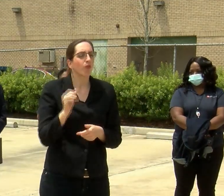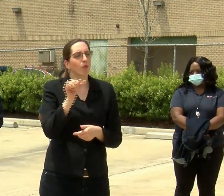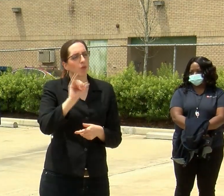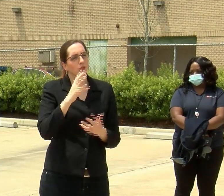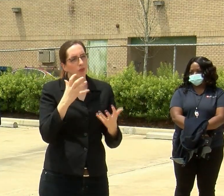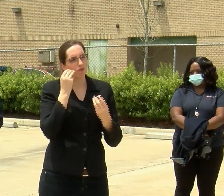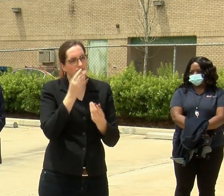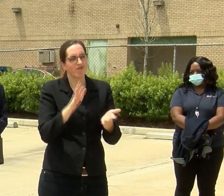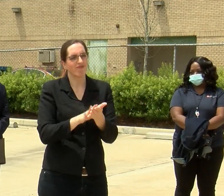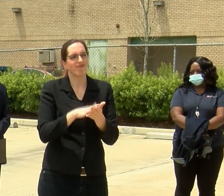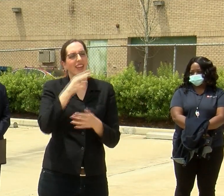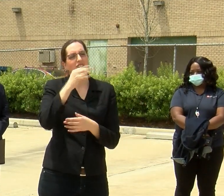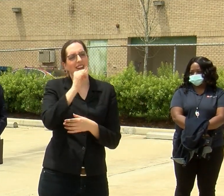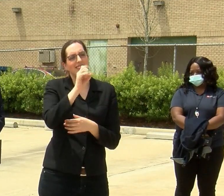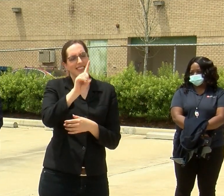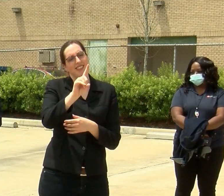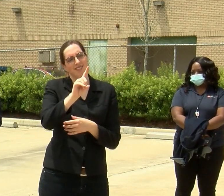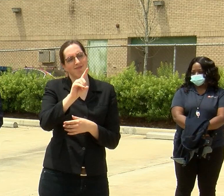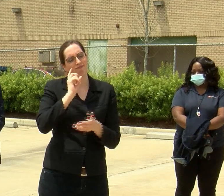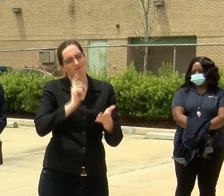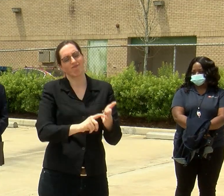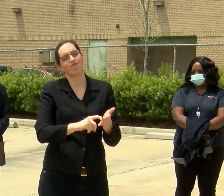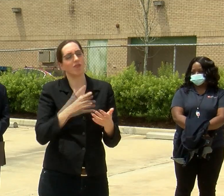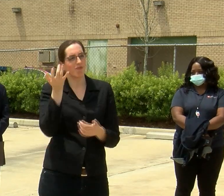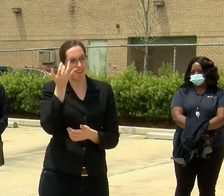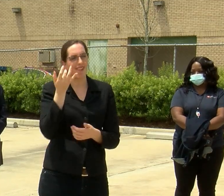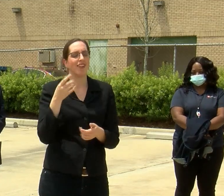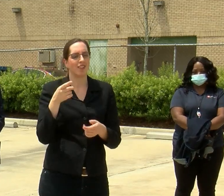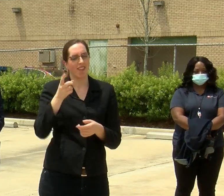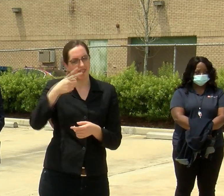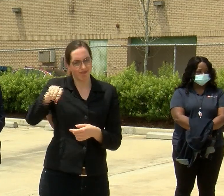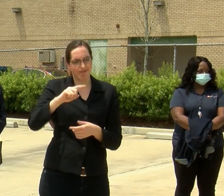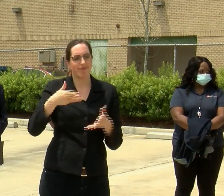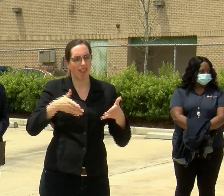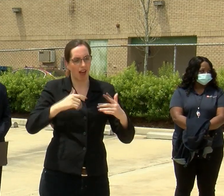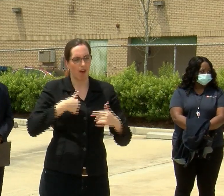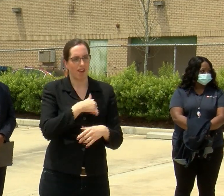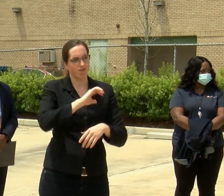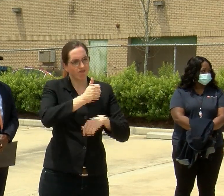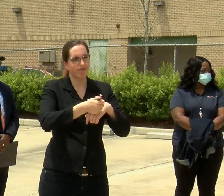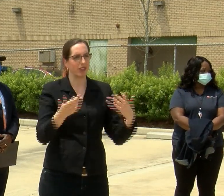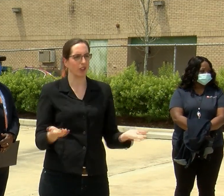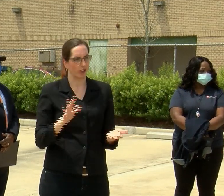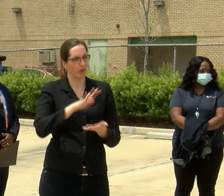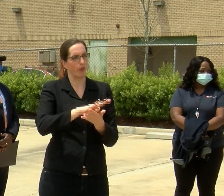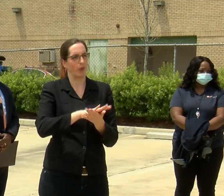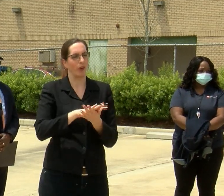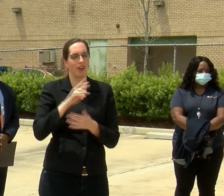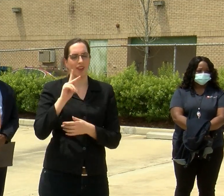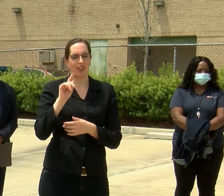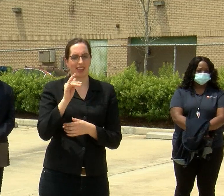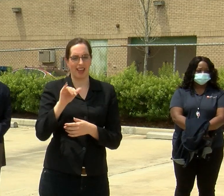to acknowledge HISD, because they are allowing us to set up at this facility. Kathy